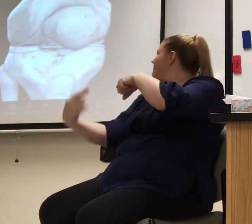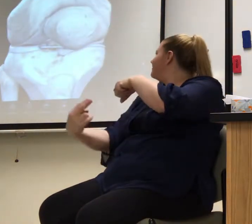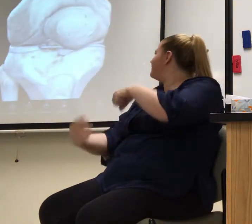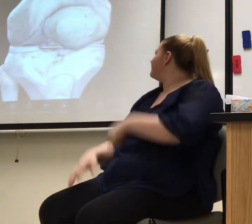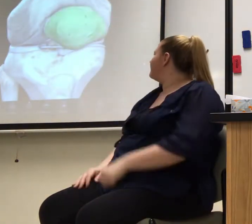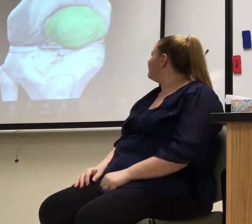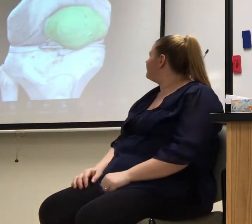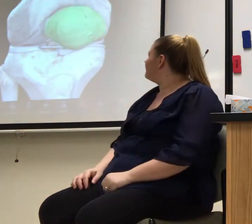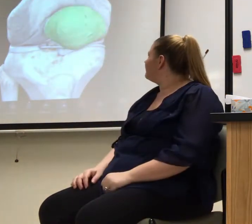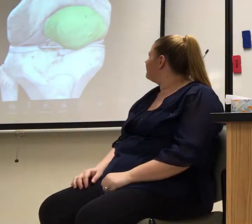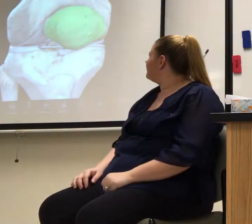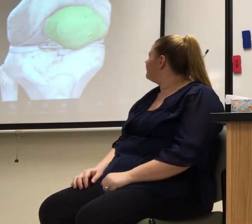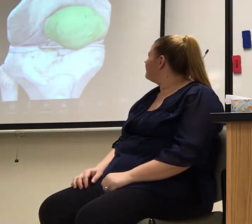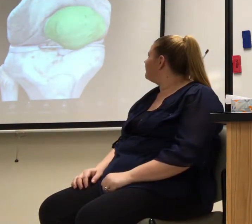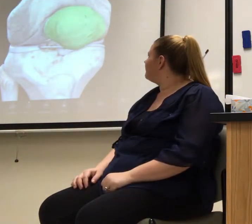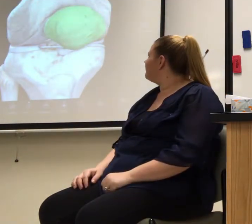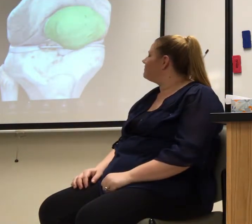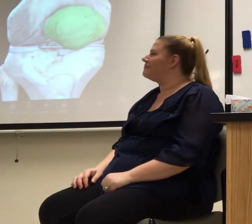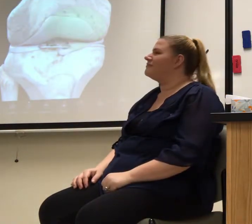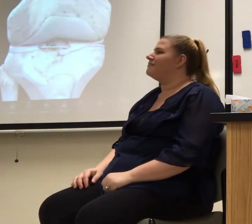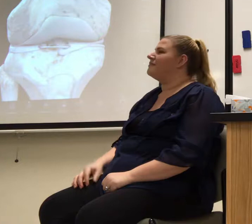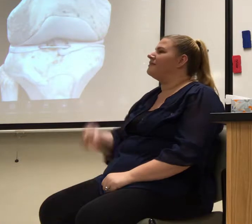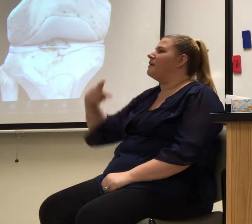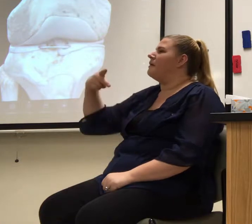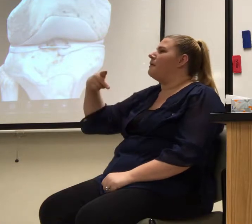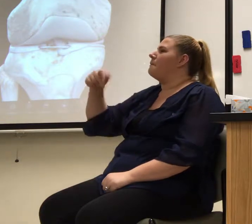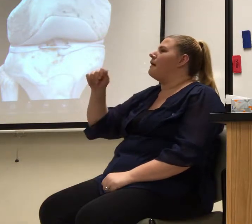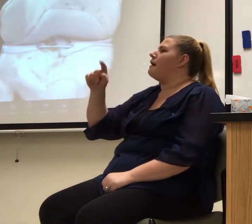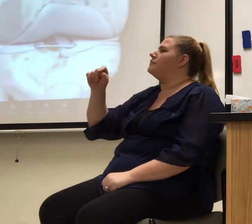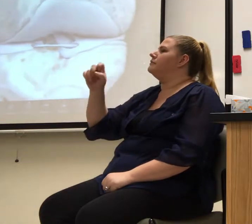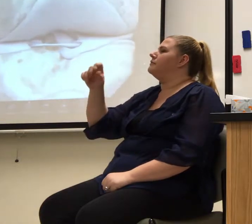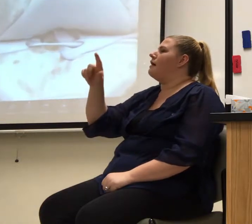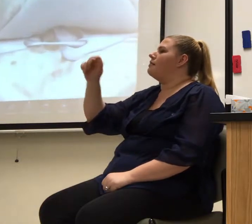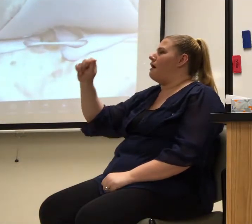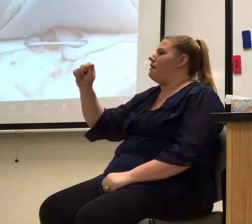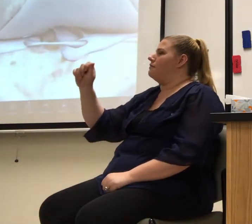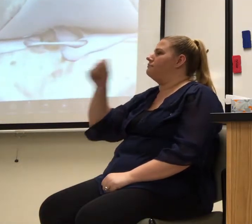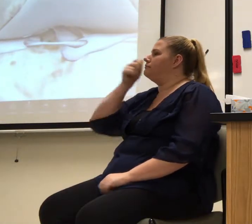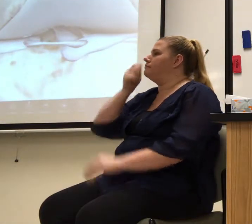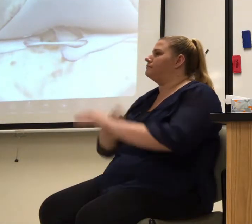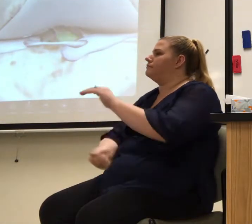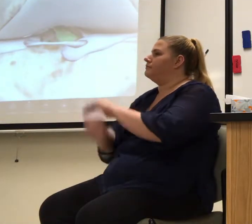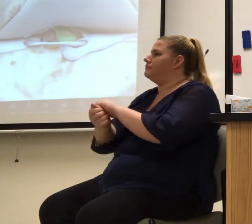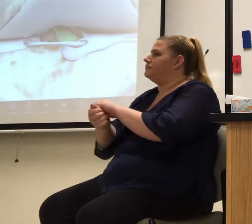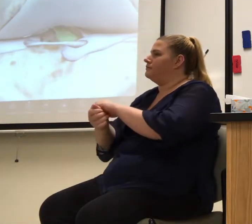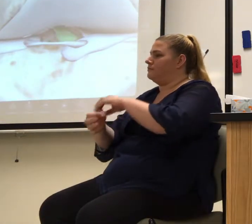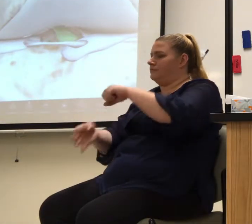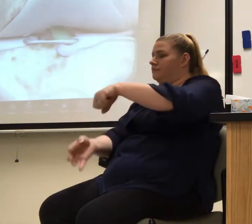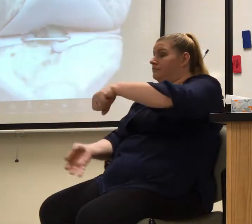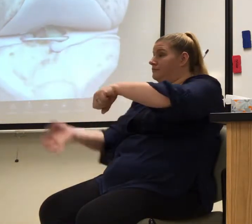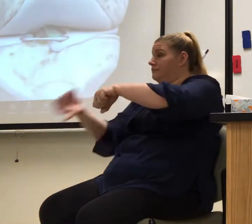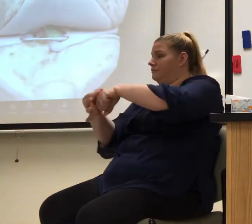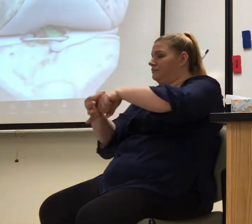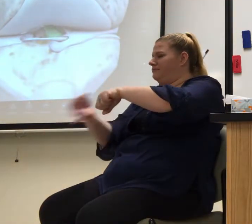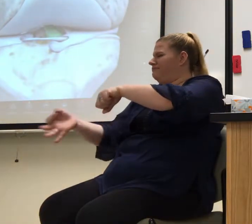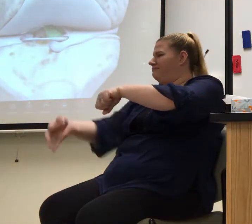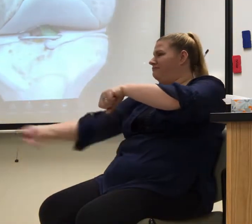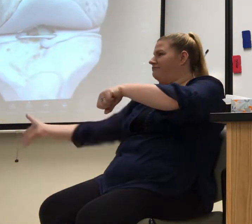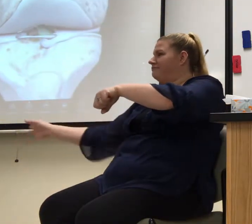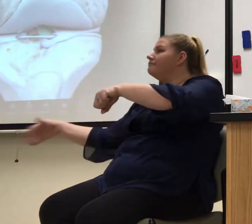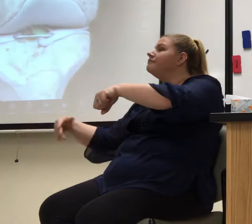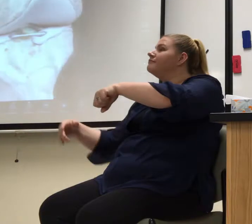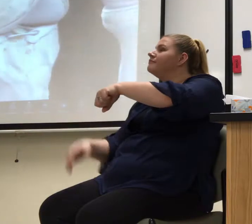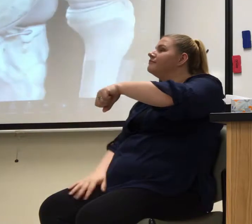I'm going to hide patella. There's ACL in the front.